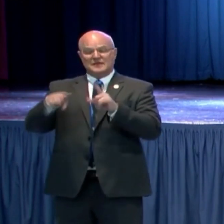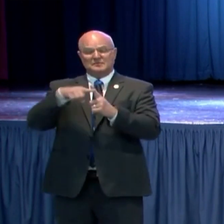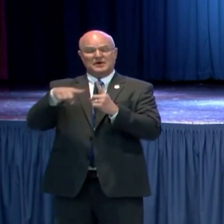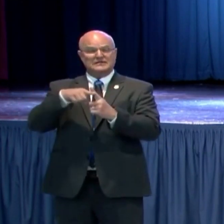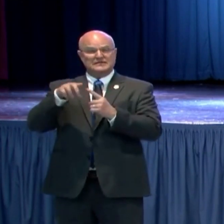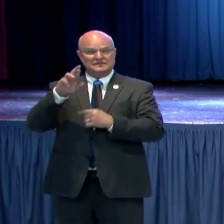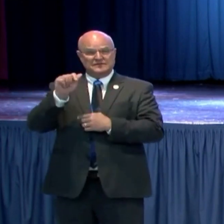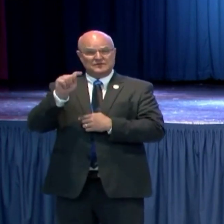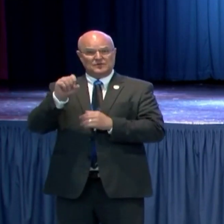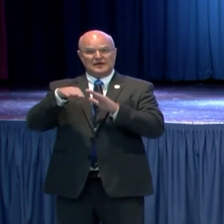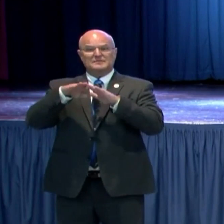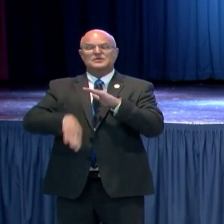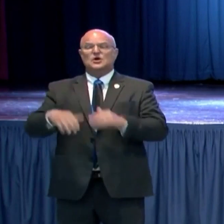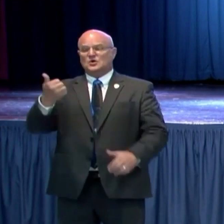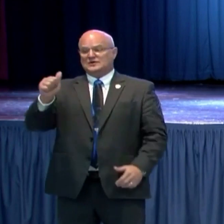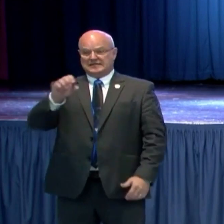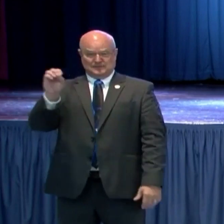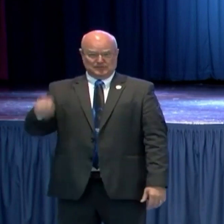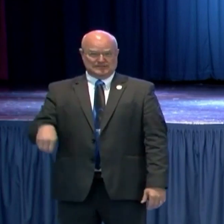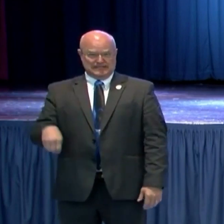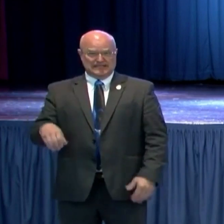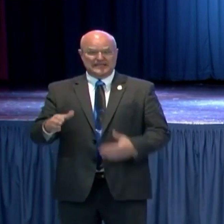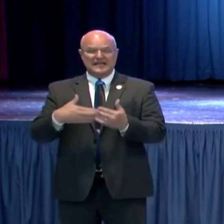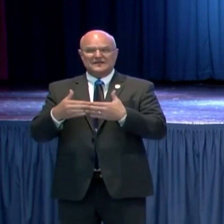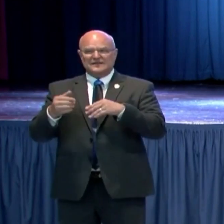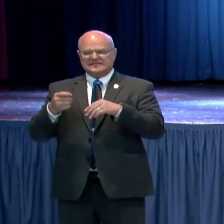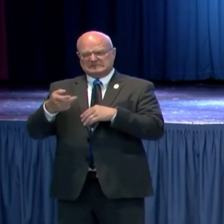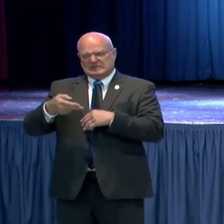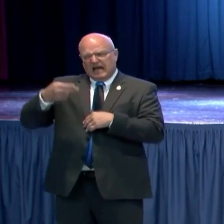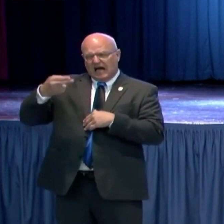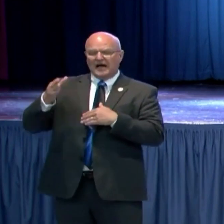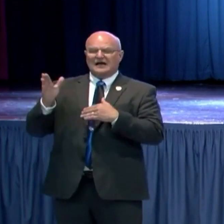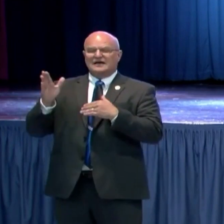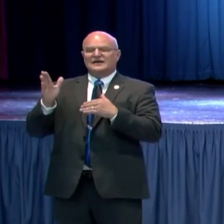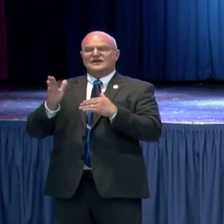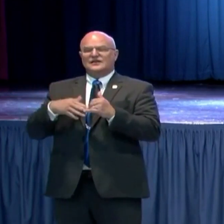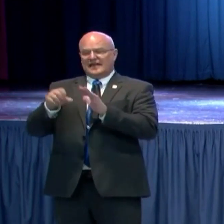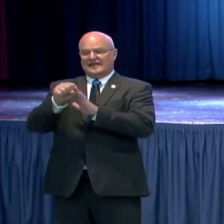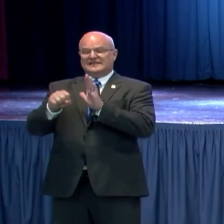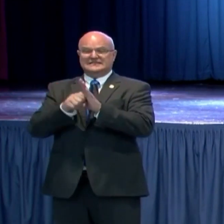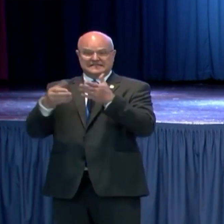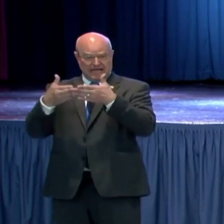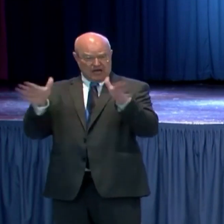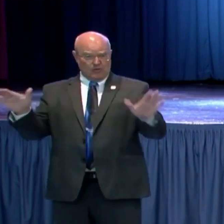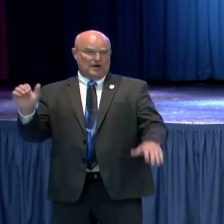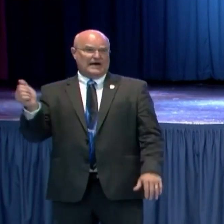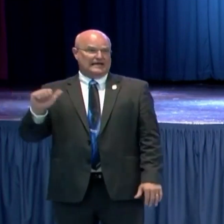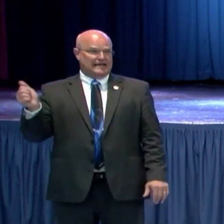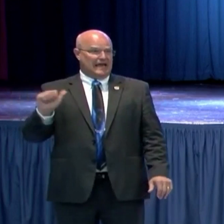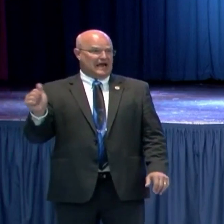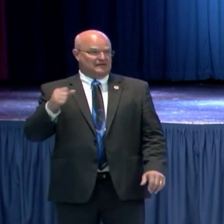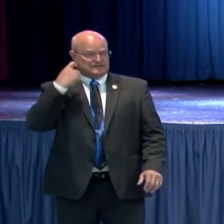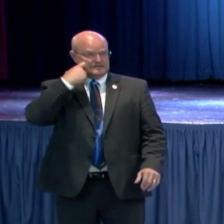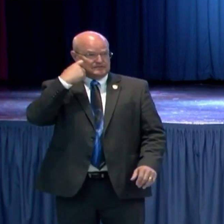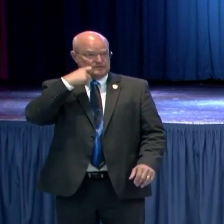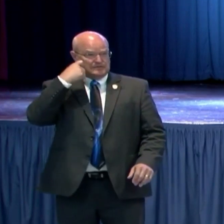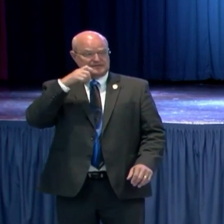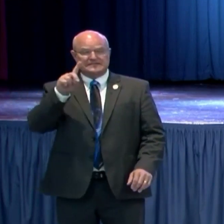positivity rate is below the 10%, even though it's a little bit higher than the statewide average in